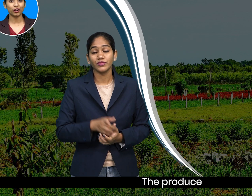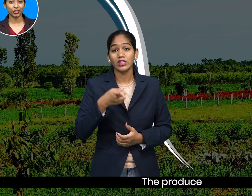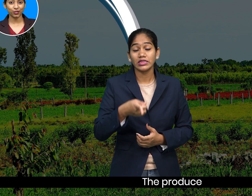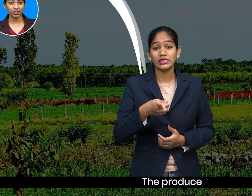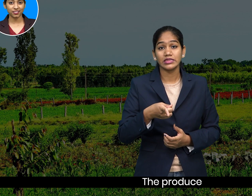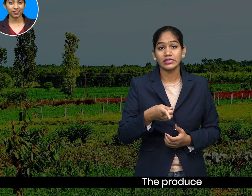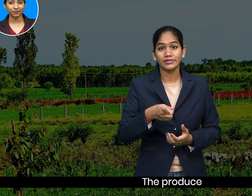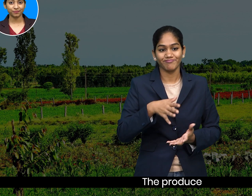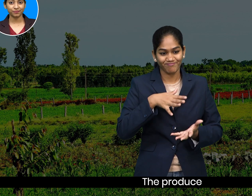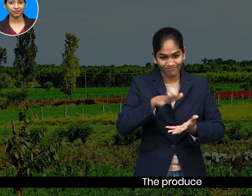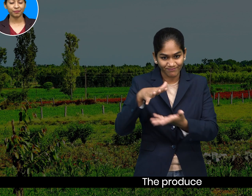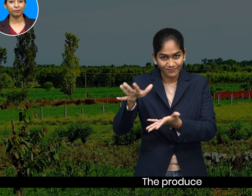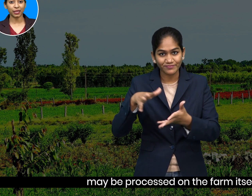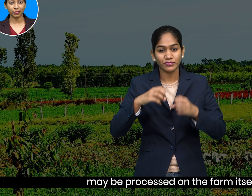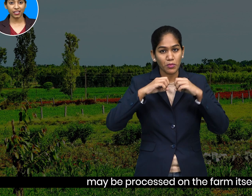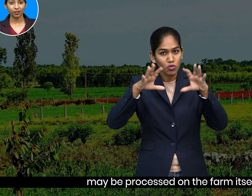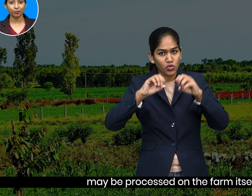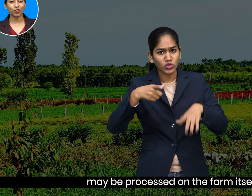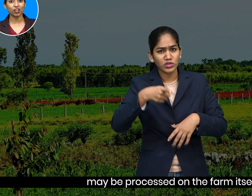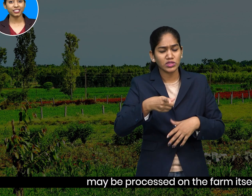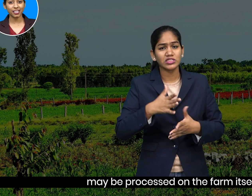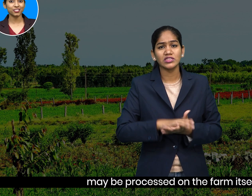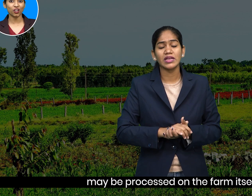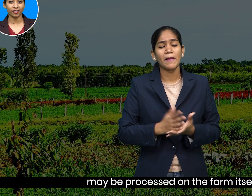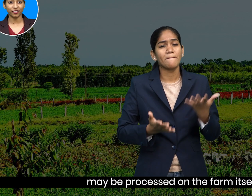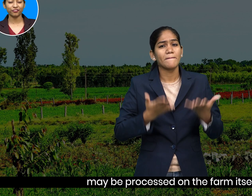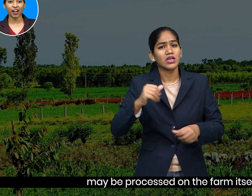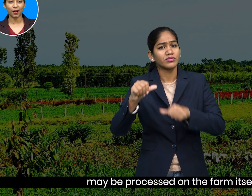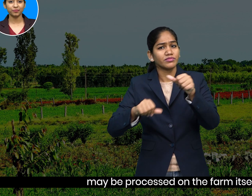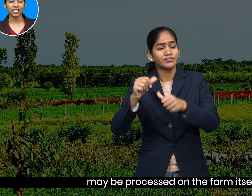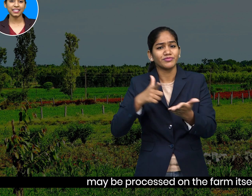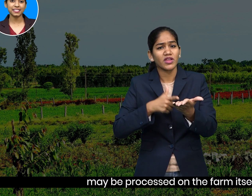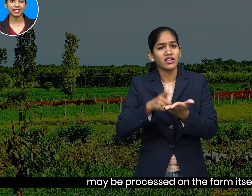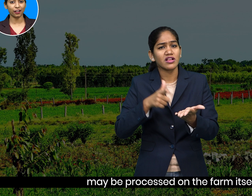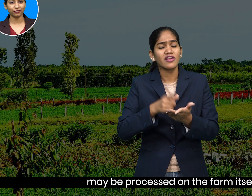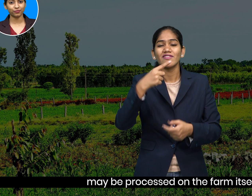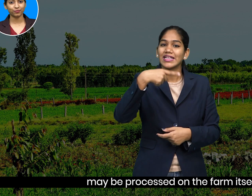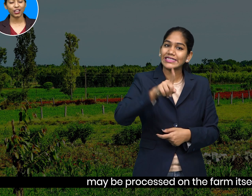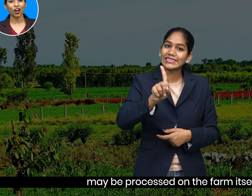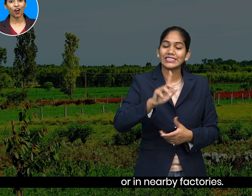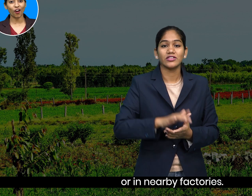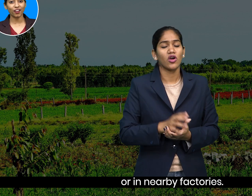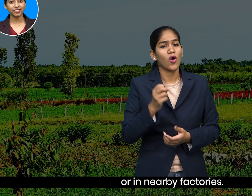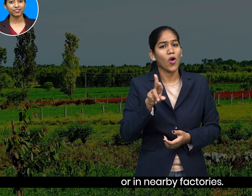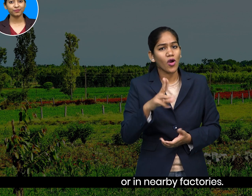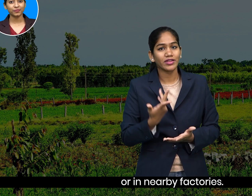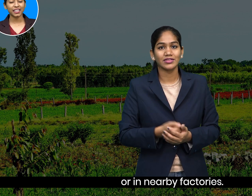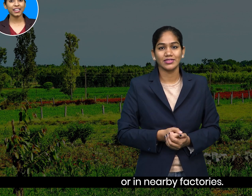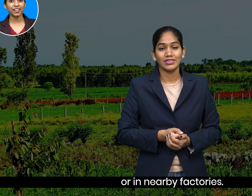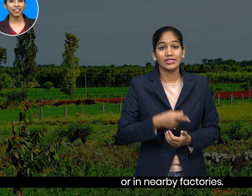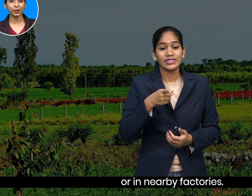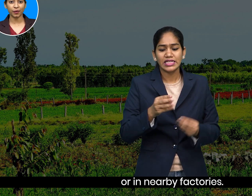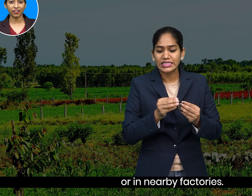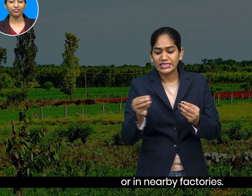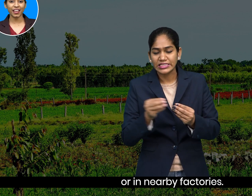The produce may be processed on the farm itself or